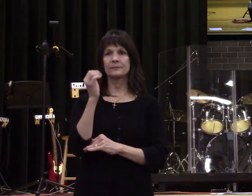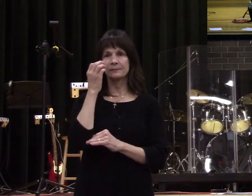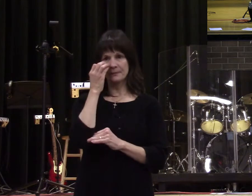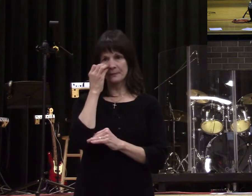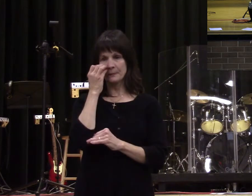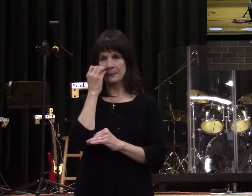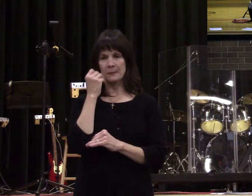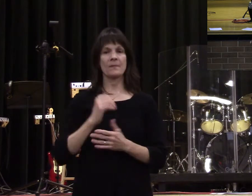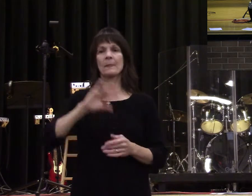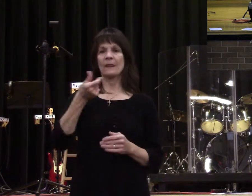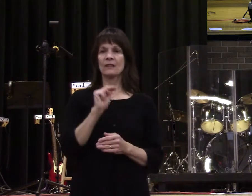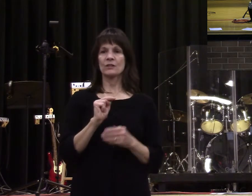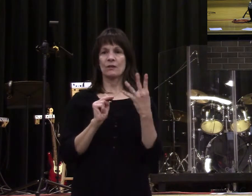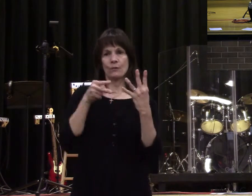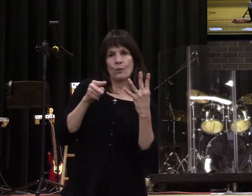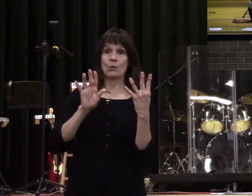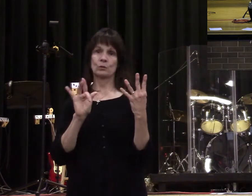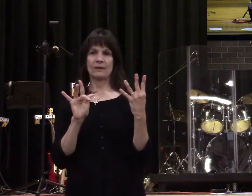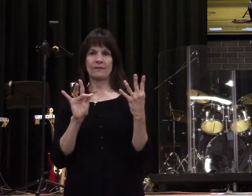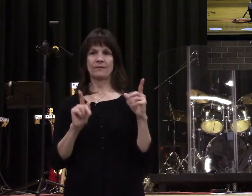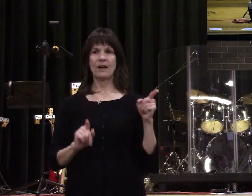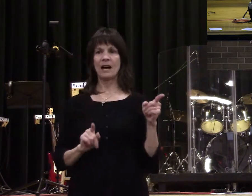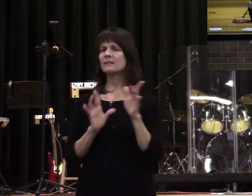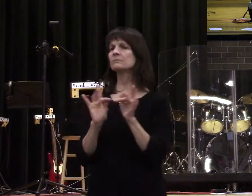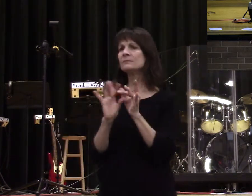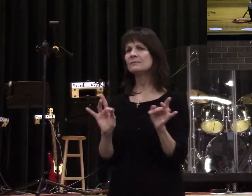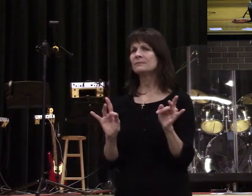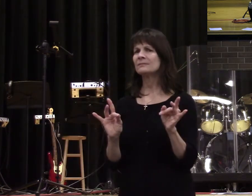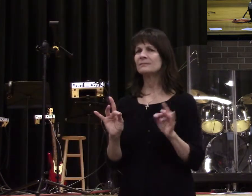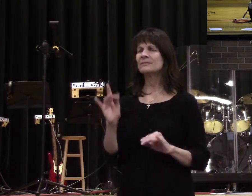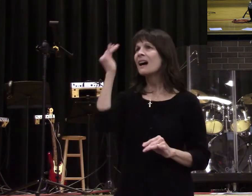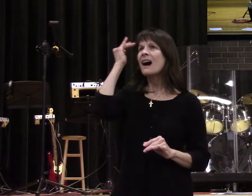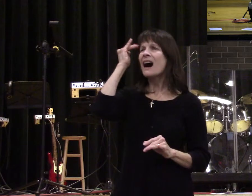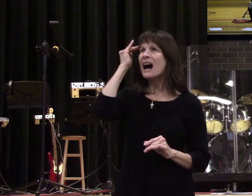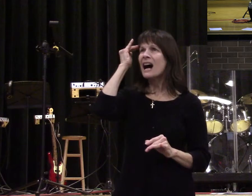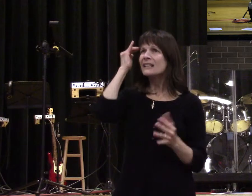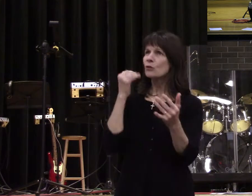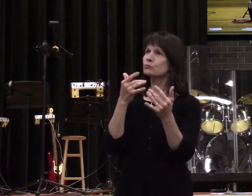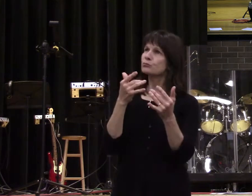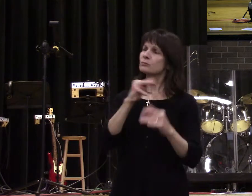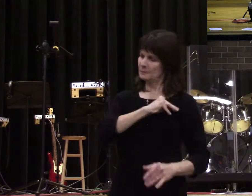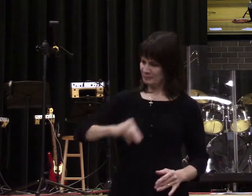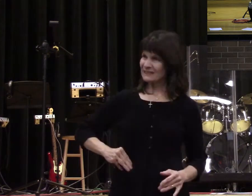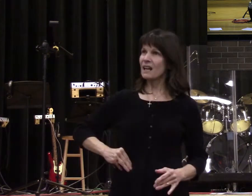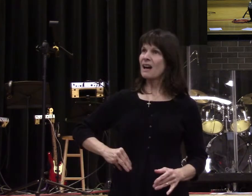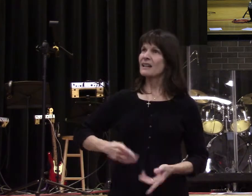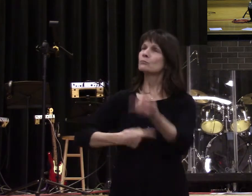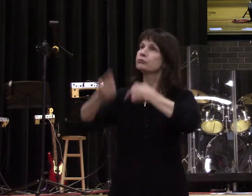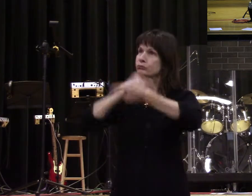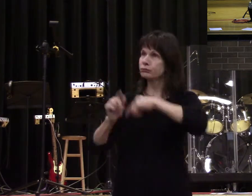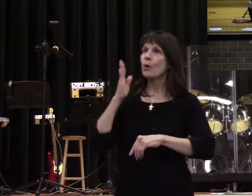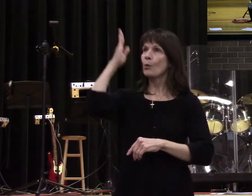comes, he will declare all things to us. Jesus said to her, I who speak to you am